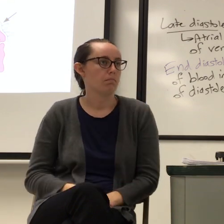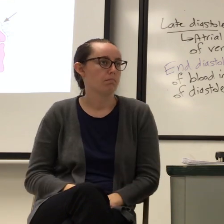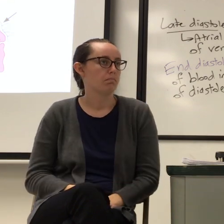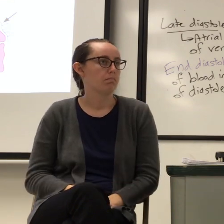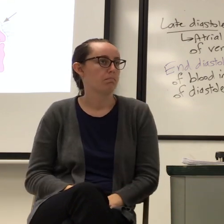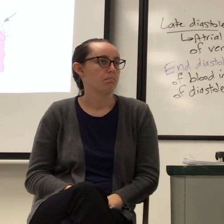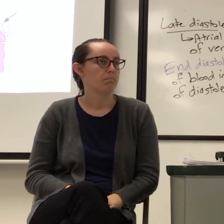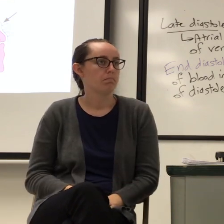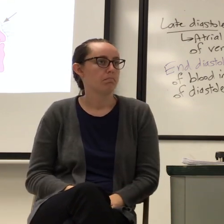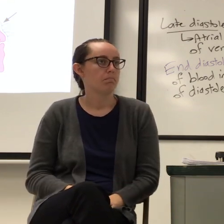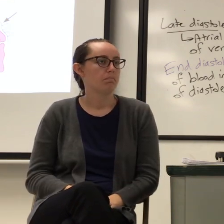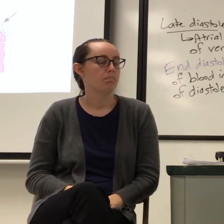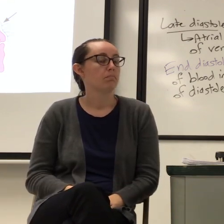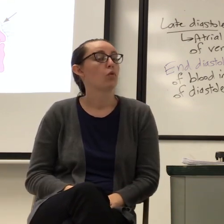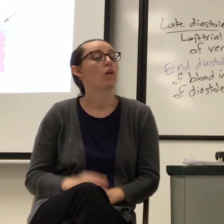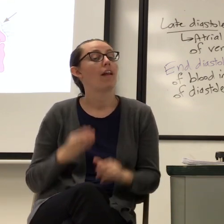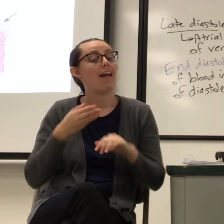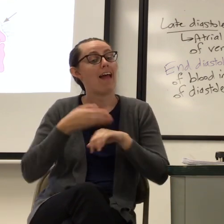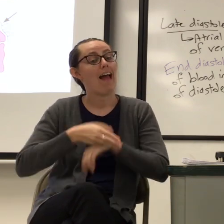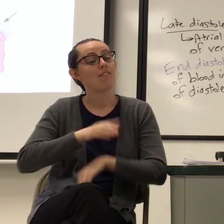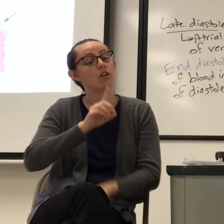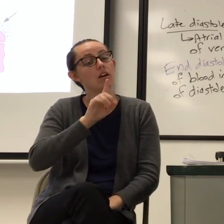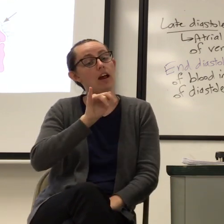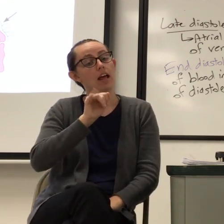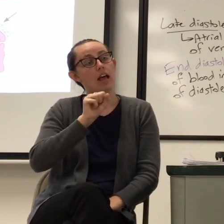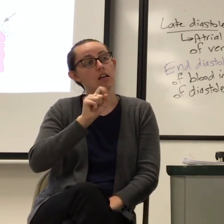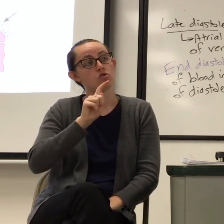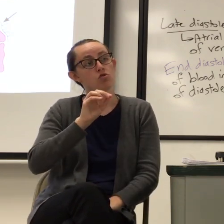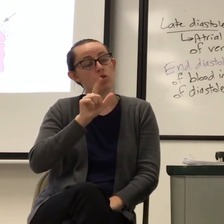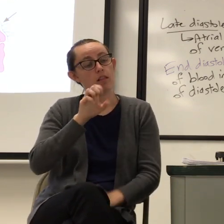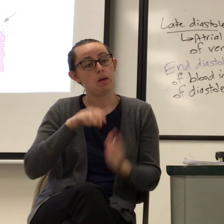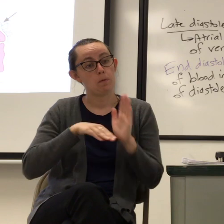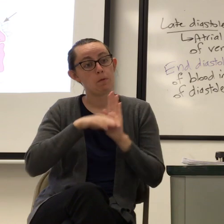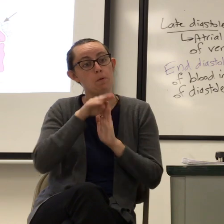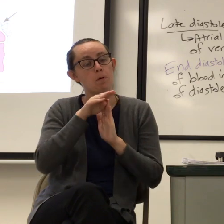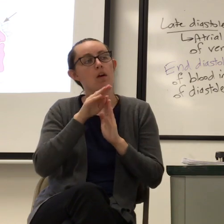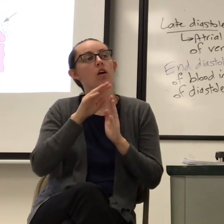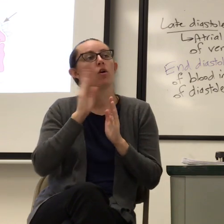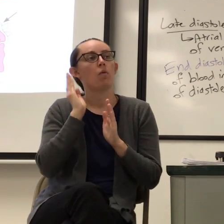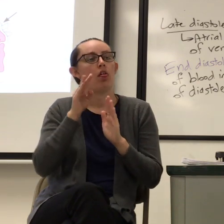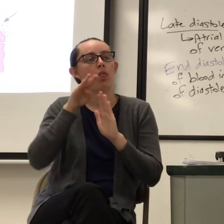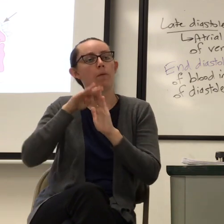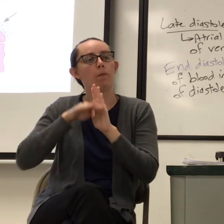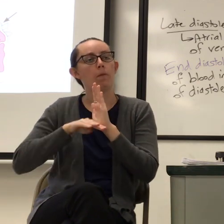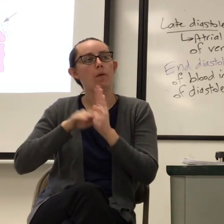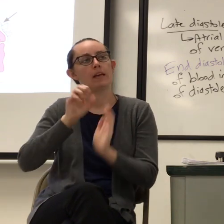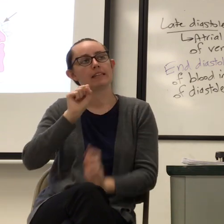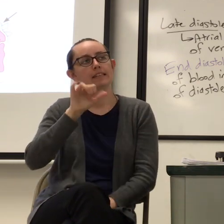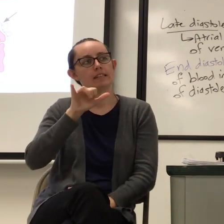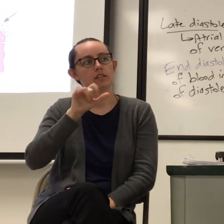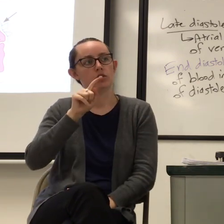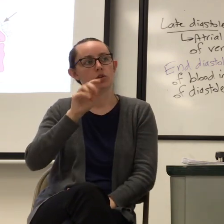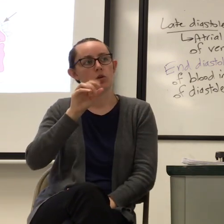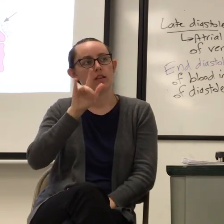Okay, so then after diastole, you go into systole of the ventricles.